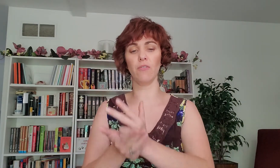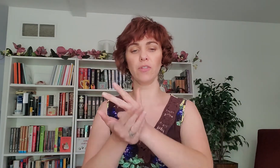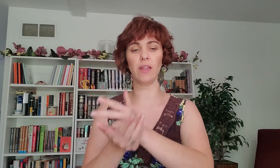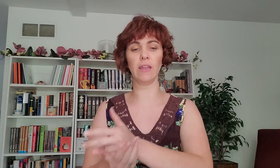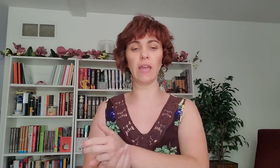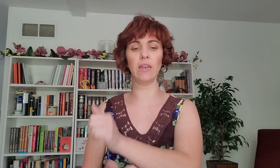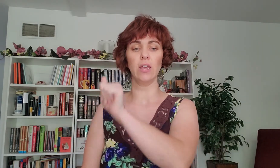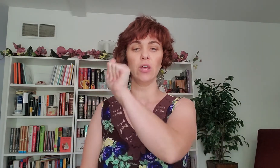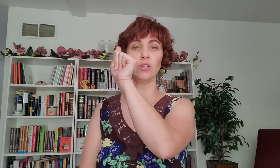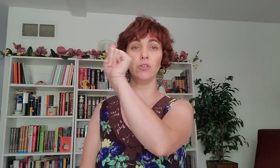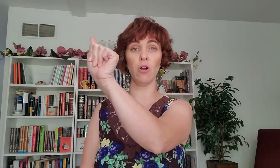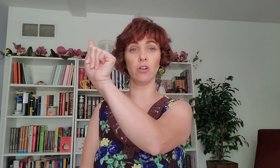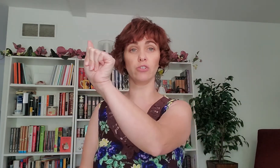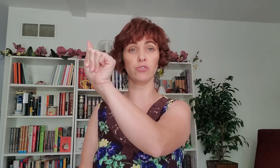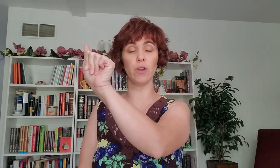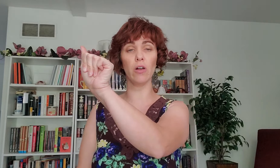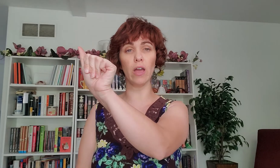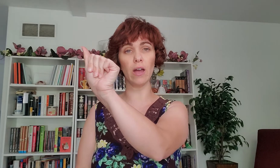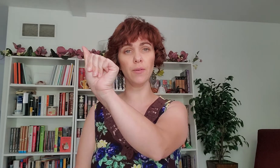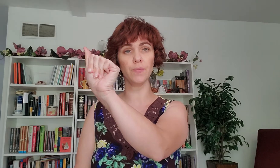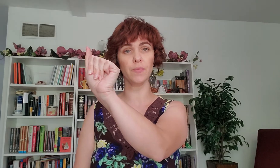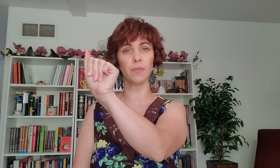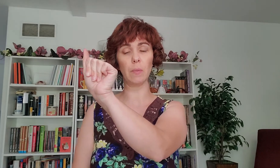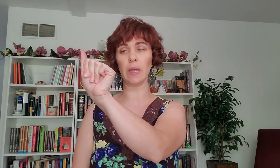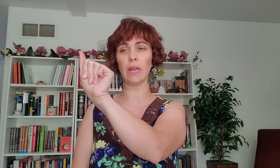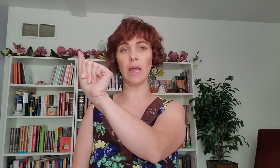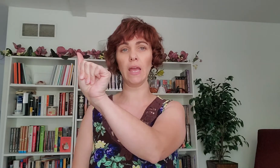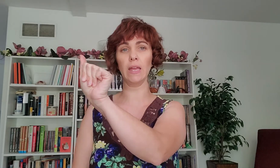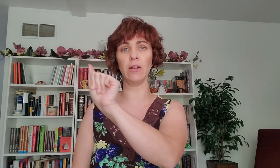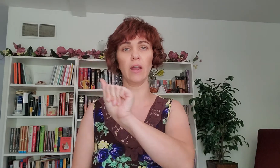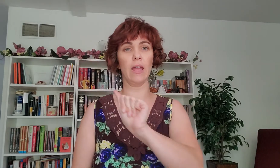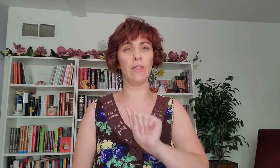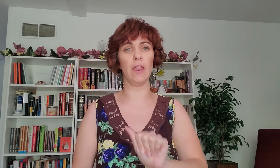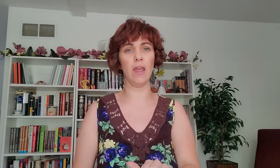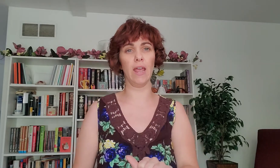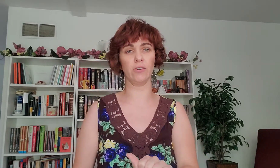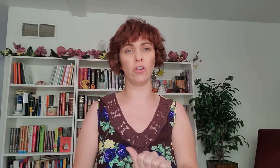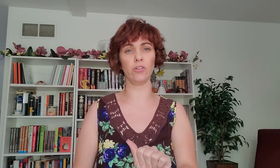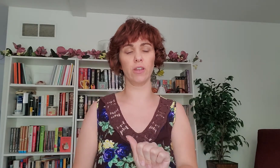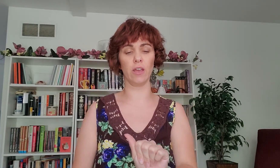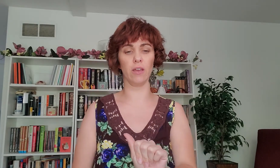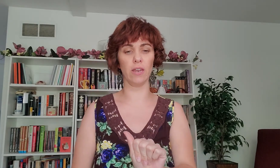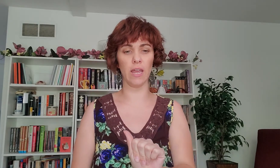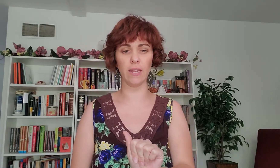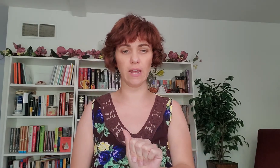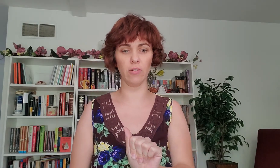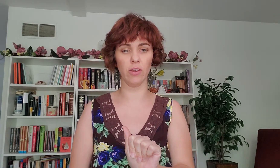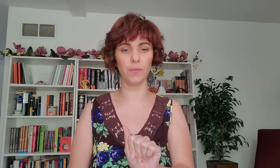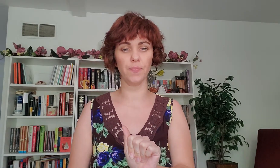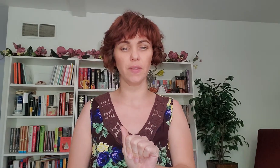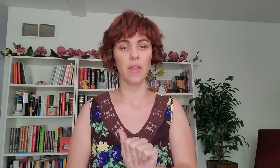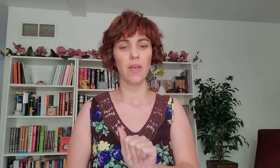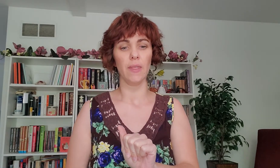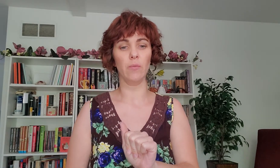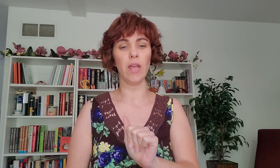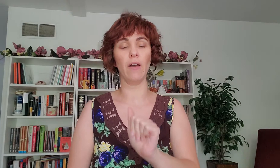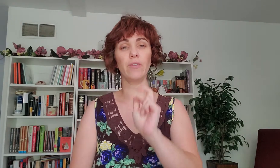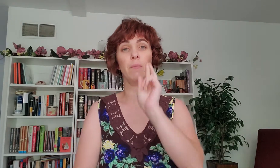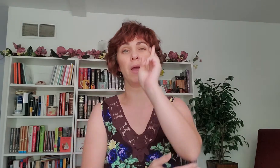sailing again. To Australia, make an A here, and then Antarctica, an A down here. Then we have the